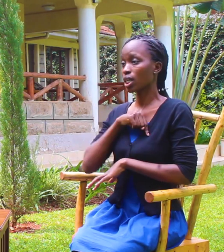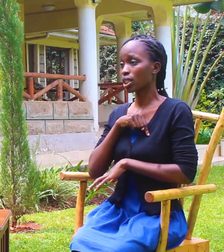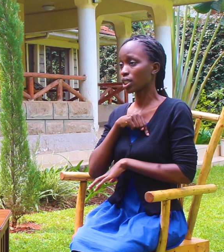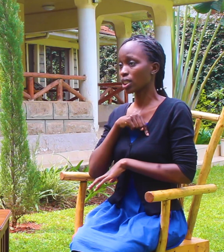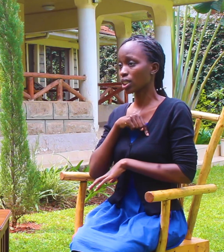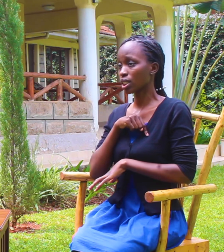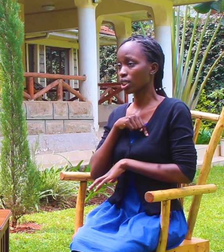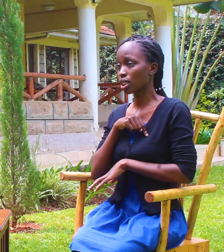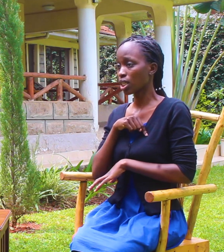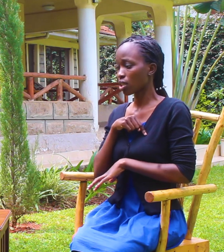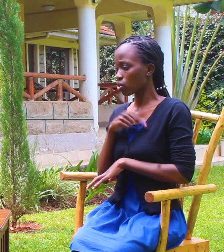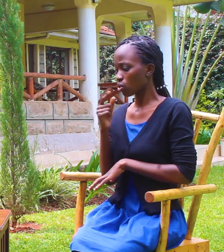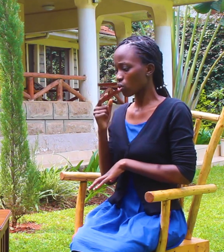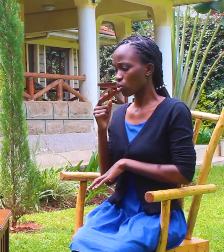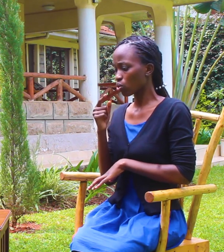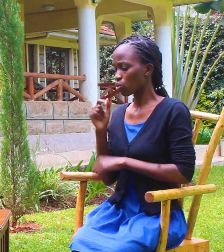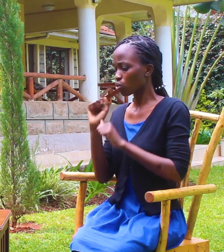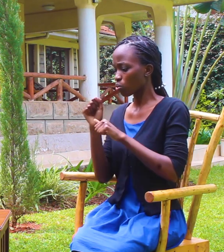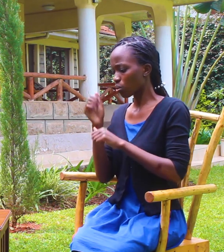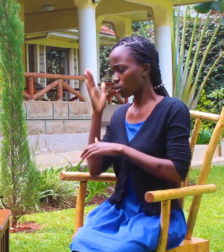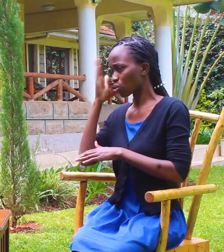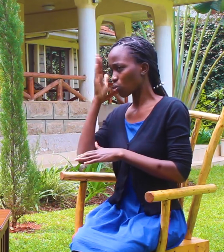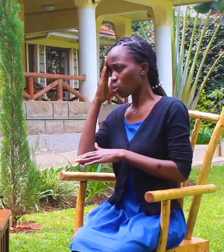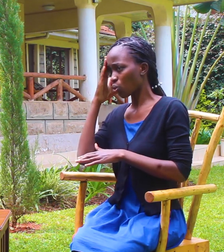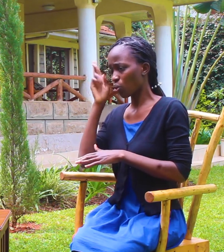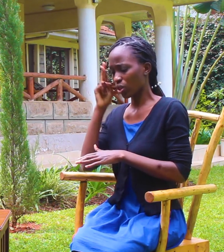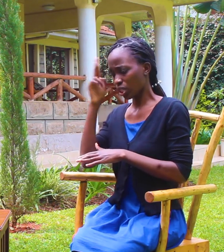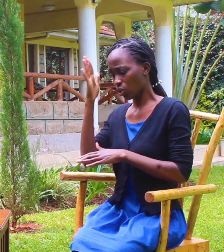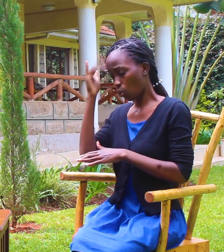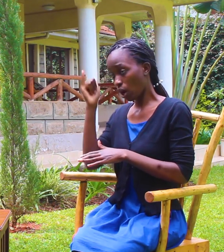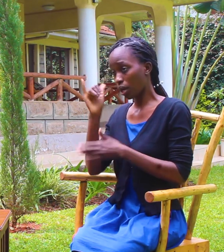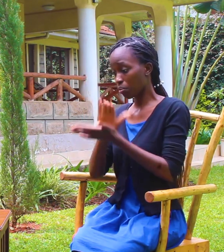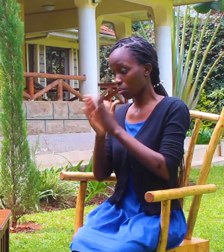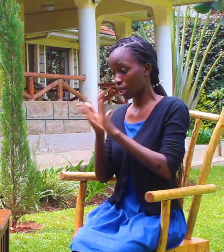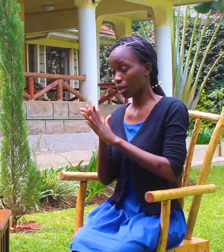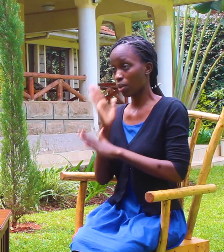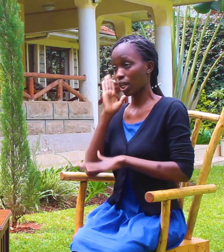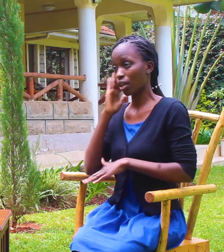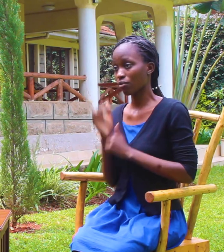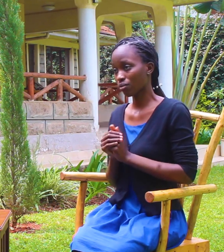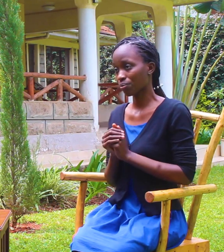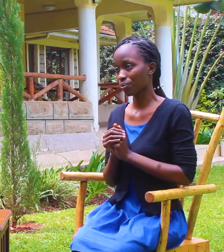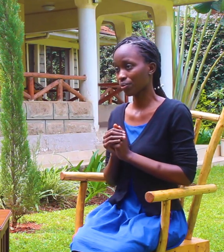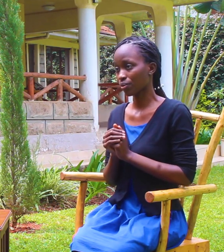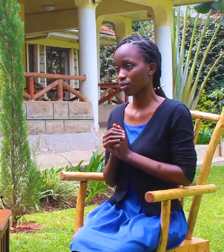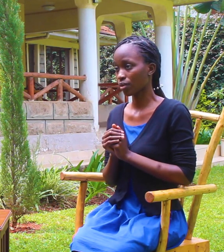to get the root cause of the hearing loss. But that